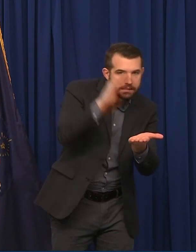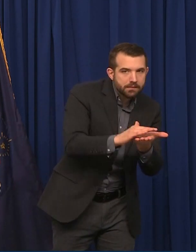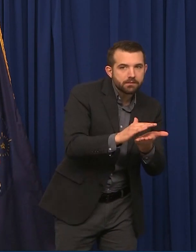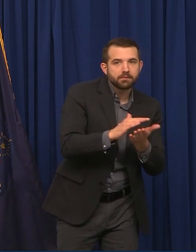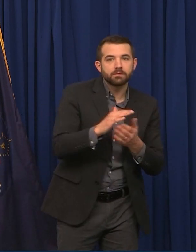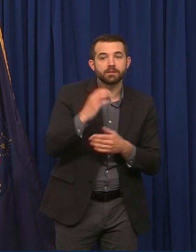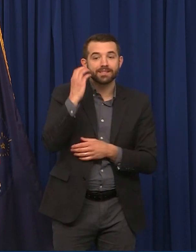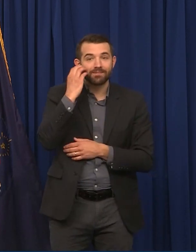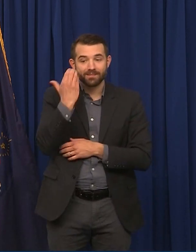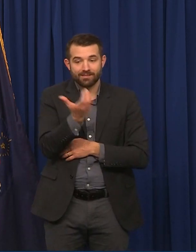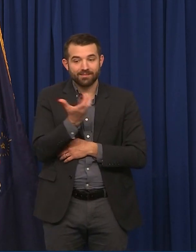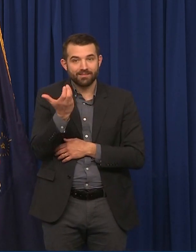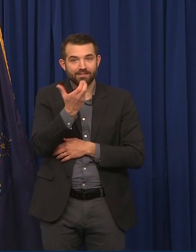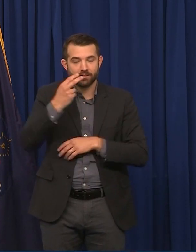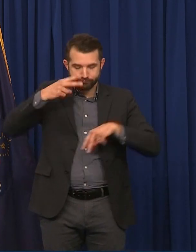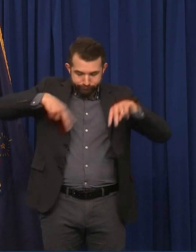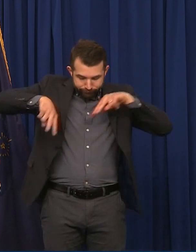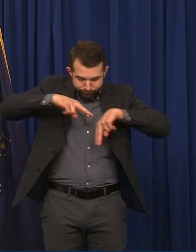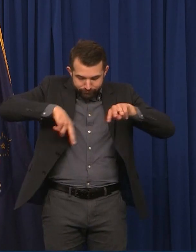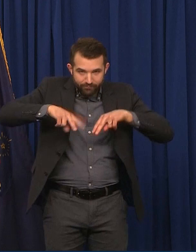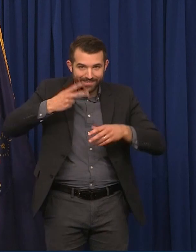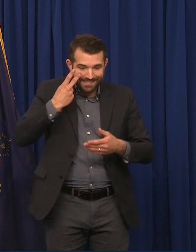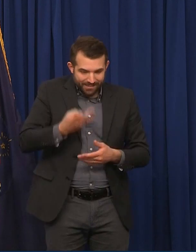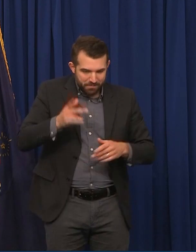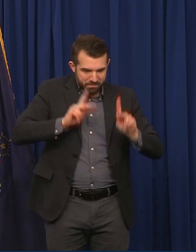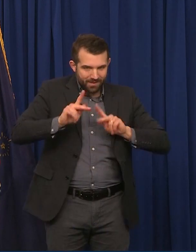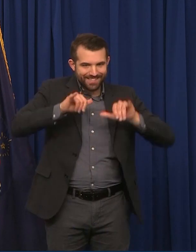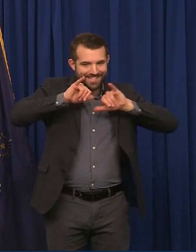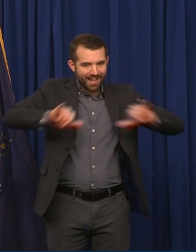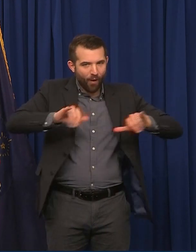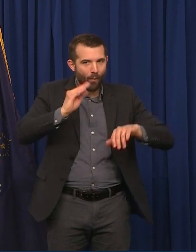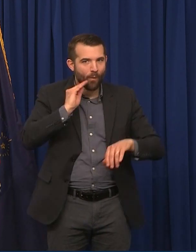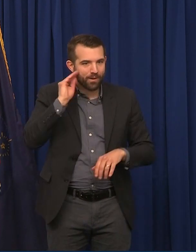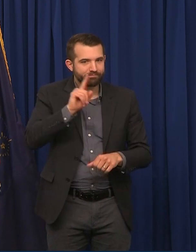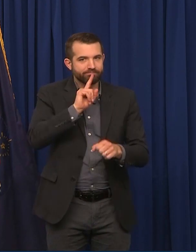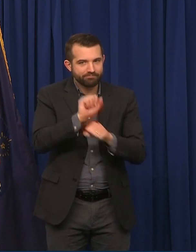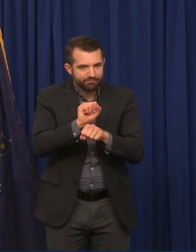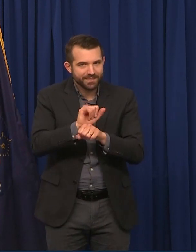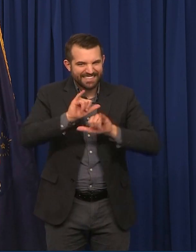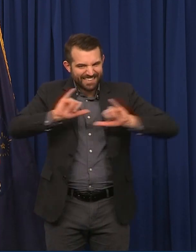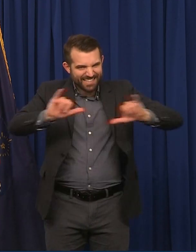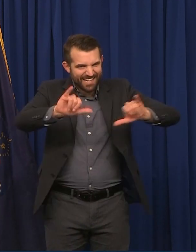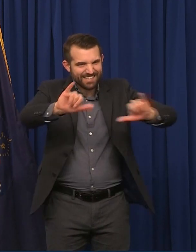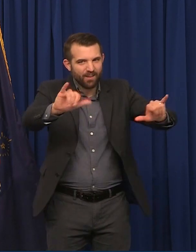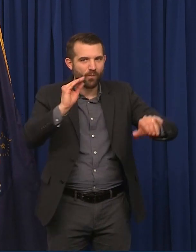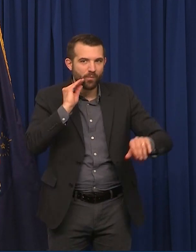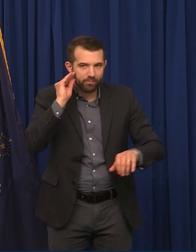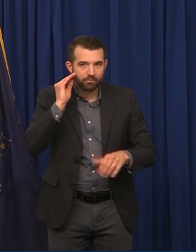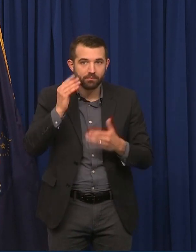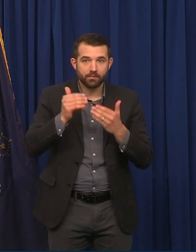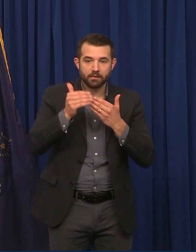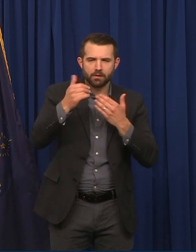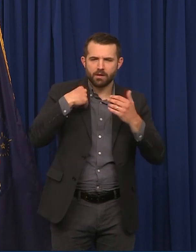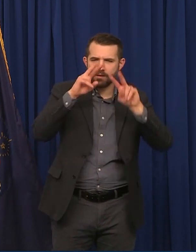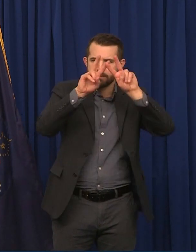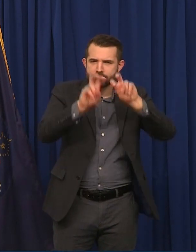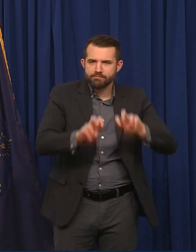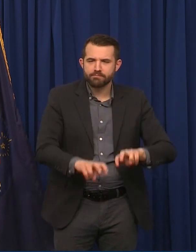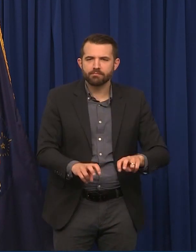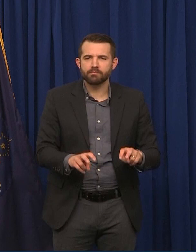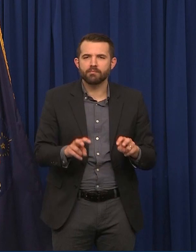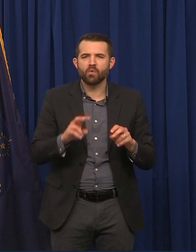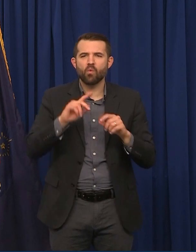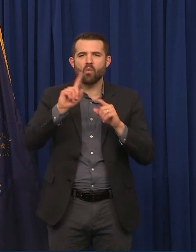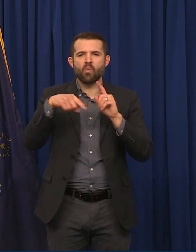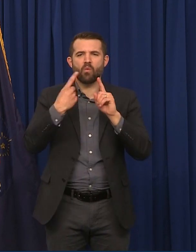to what extent social distancing will impact the shape of that curve today, tomorrow, versus